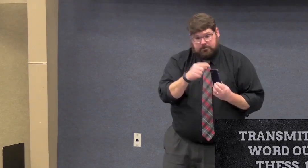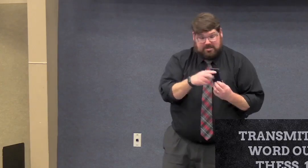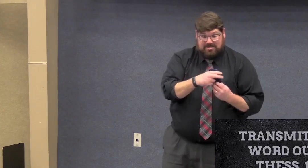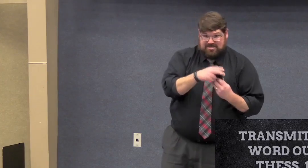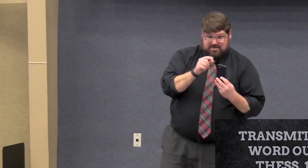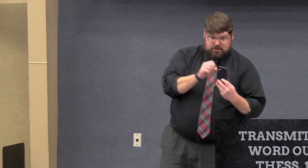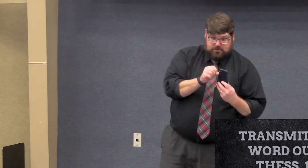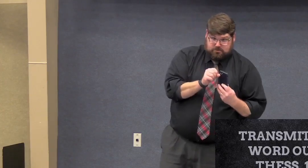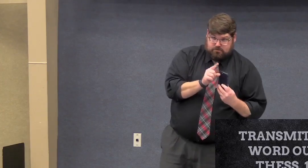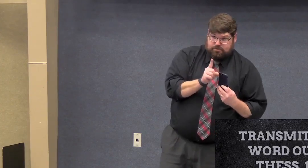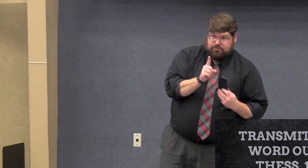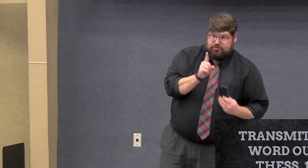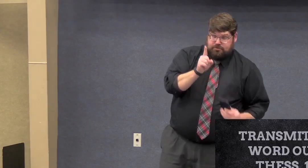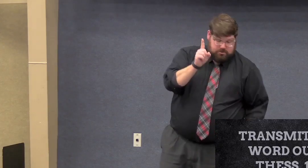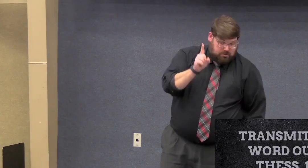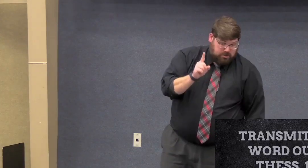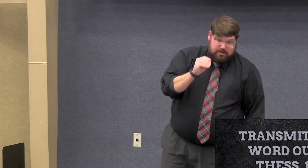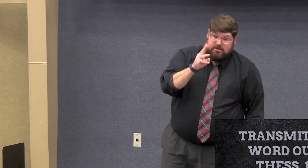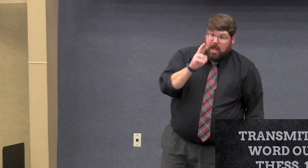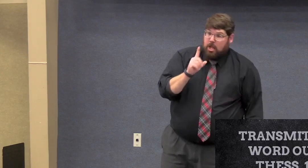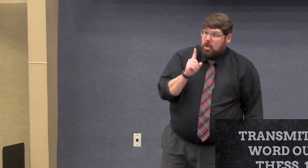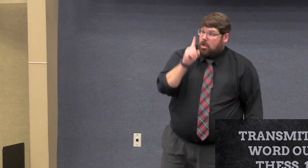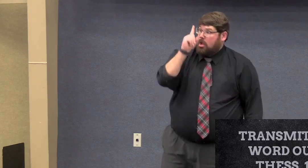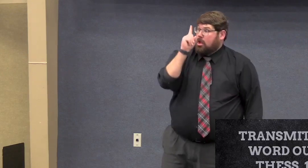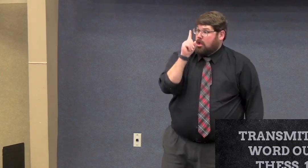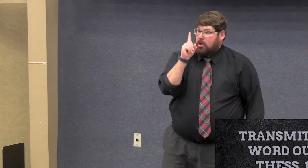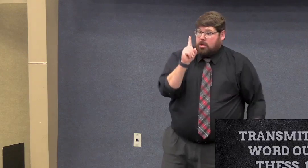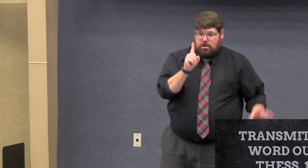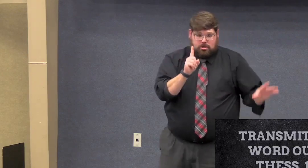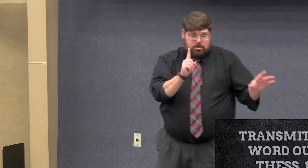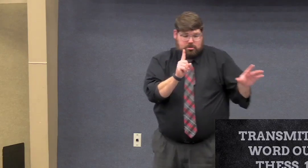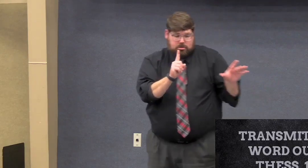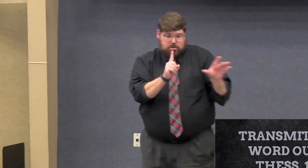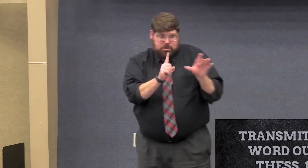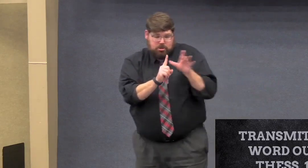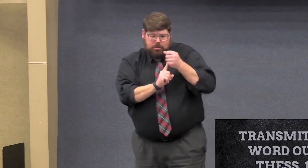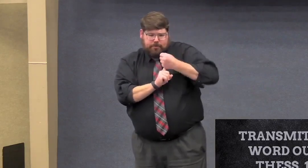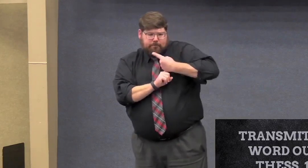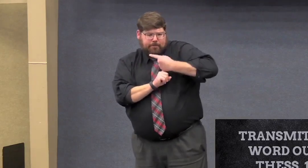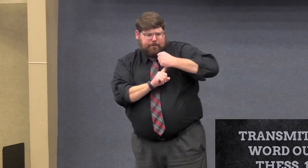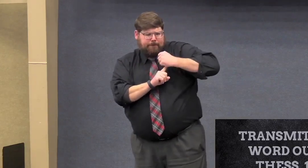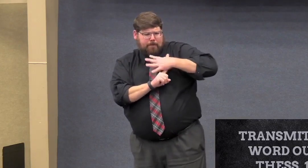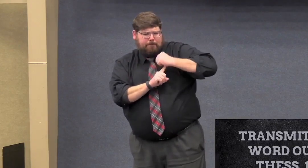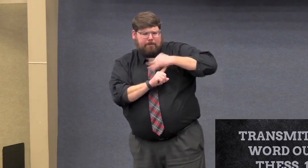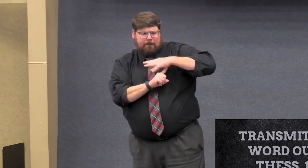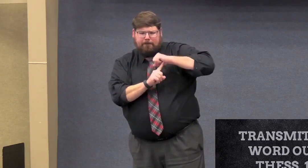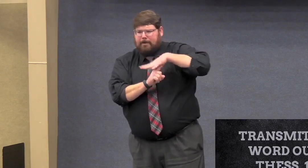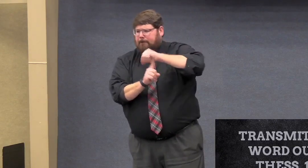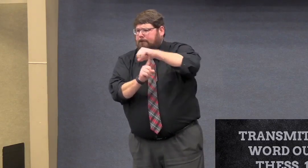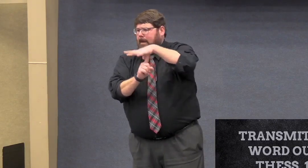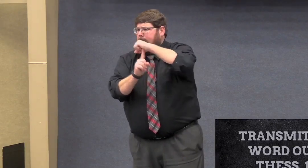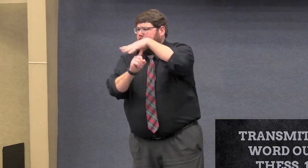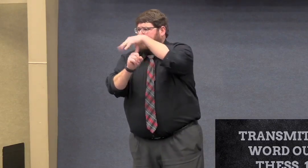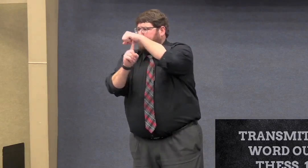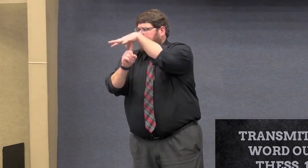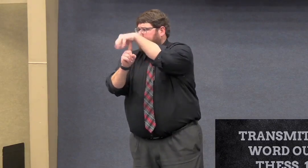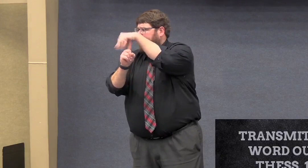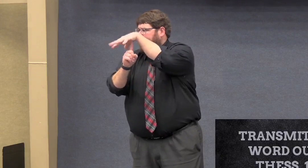I can send a text, yes. If I get a text, I've received it. But the transmitter is actually